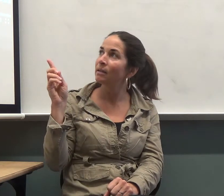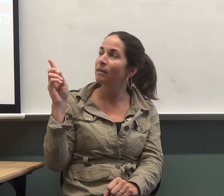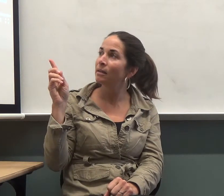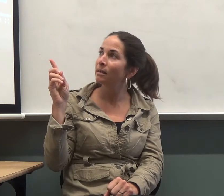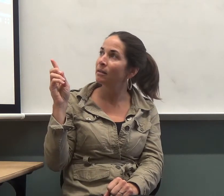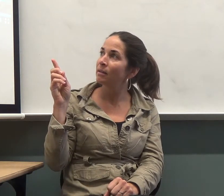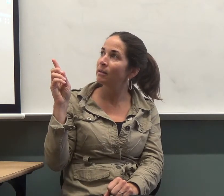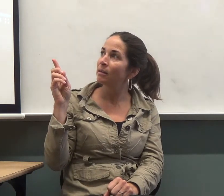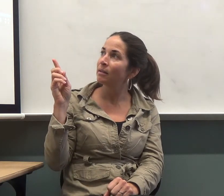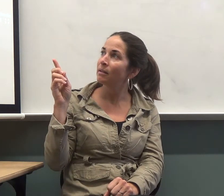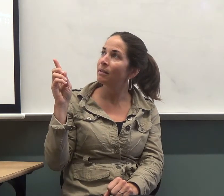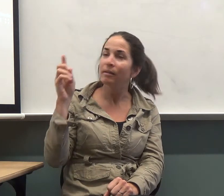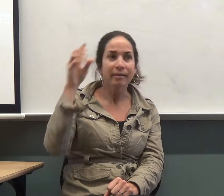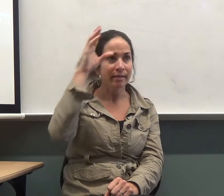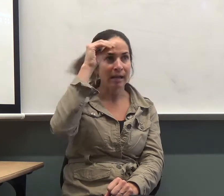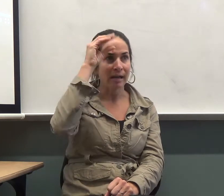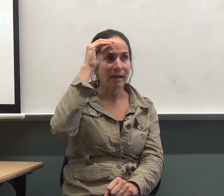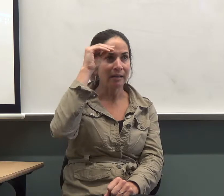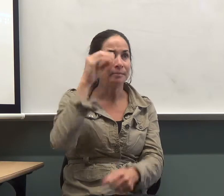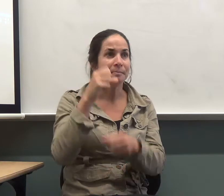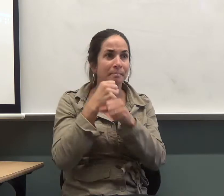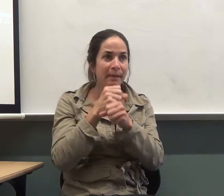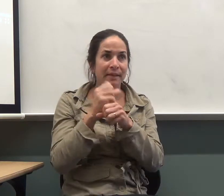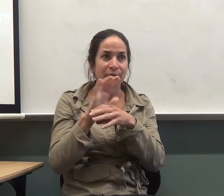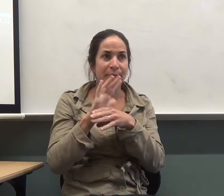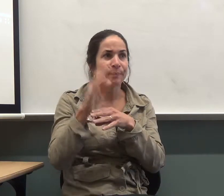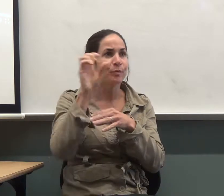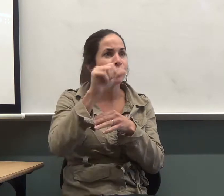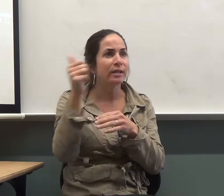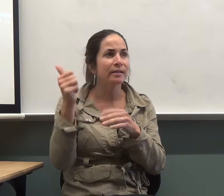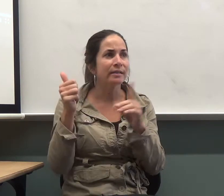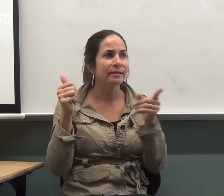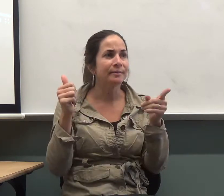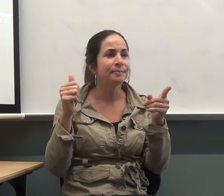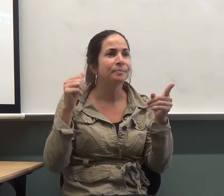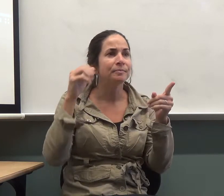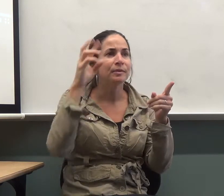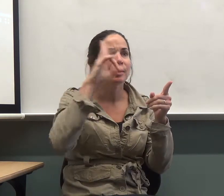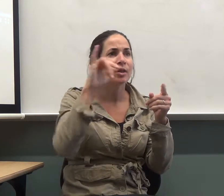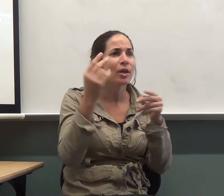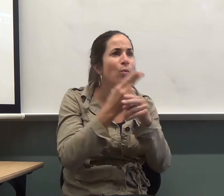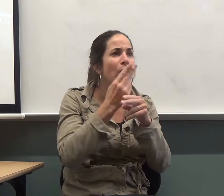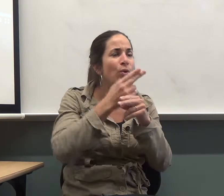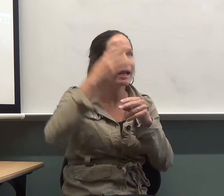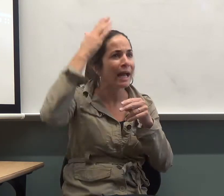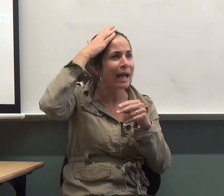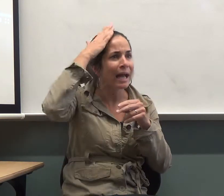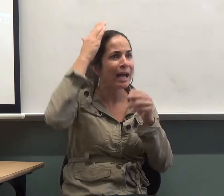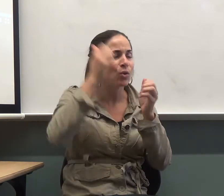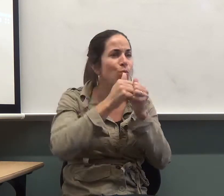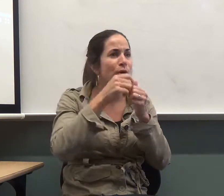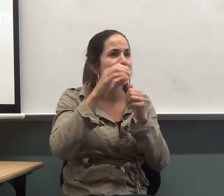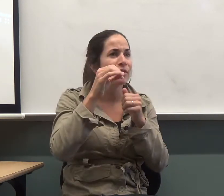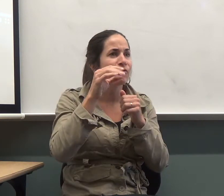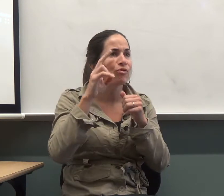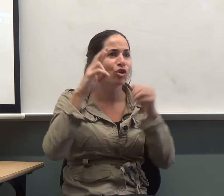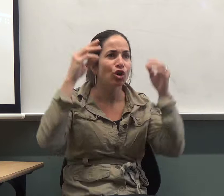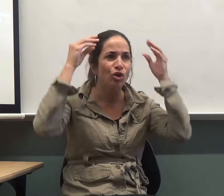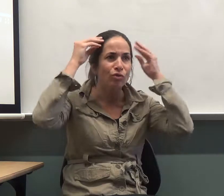Patterson. What else do I need to know about this film? It looks like he has a hat on with fur on the side. Now let's stop for 1 second.